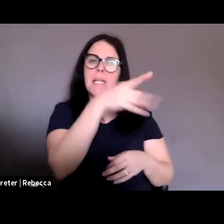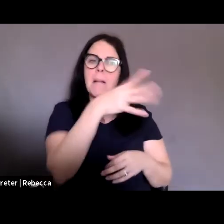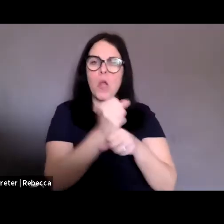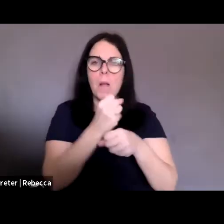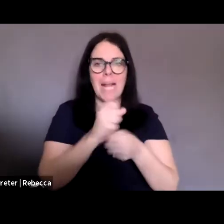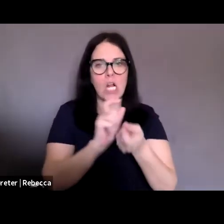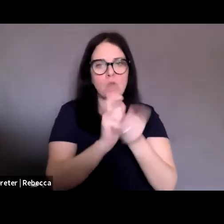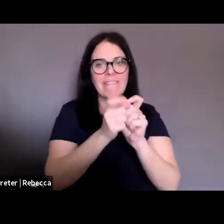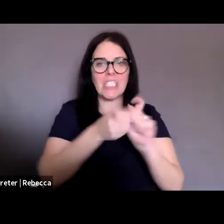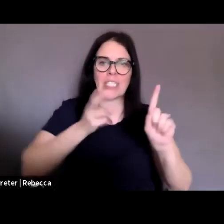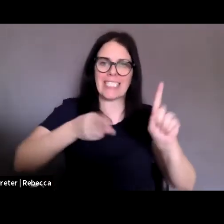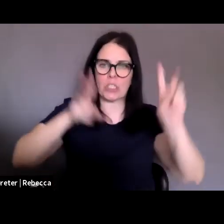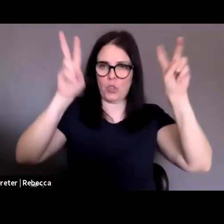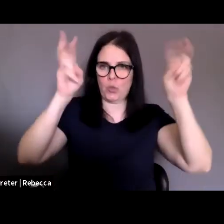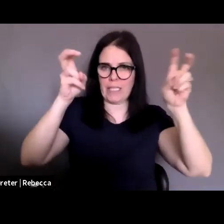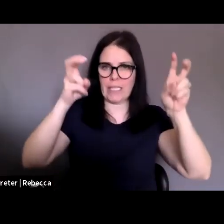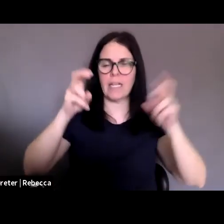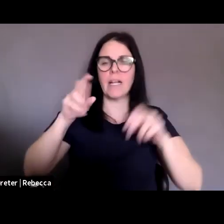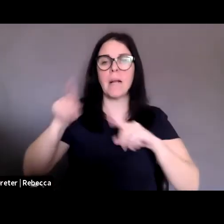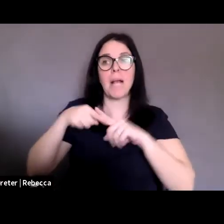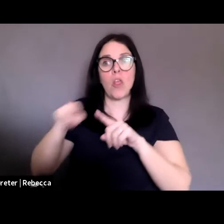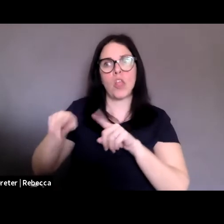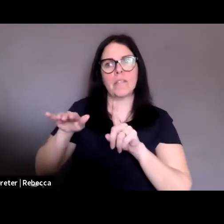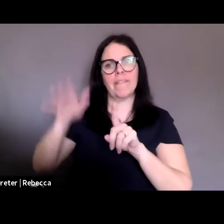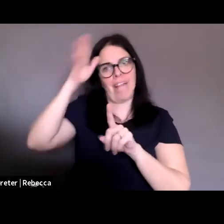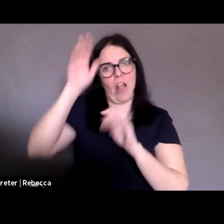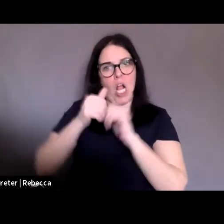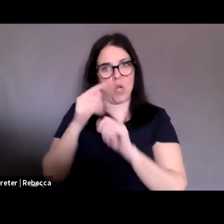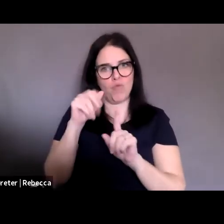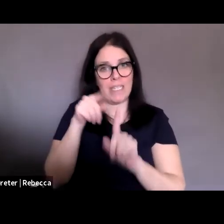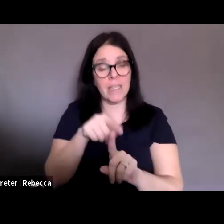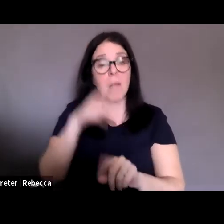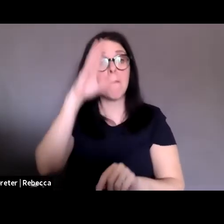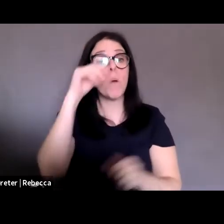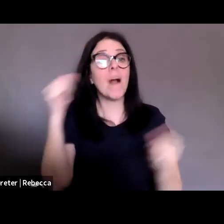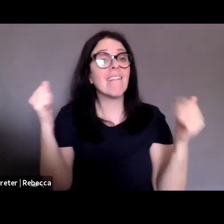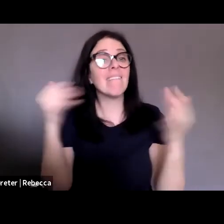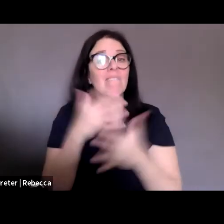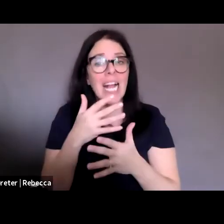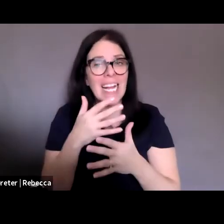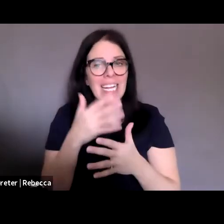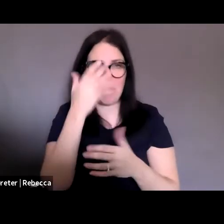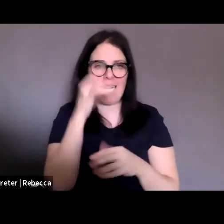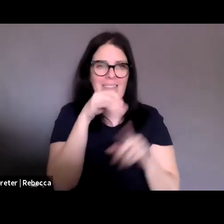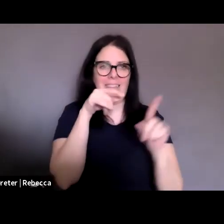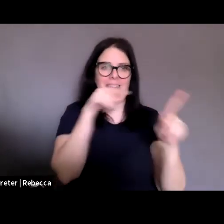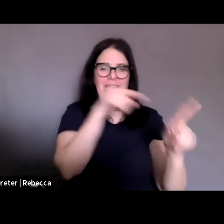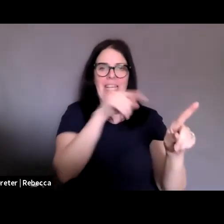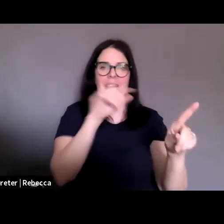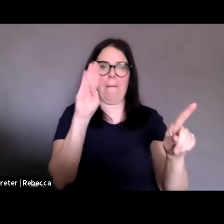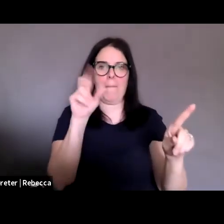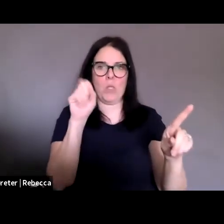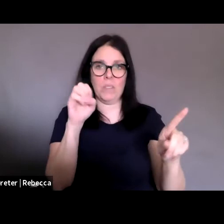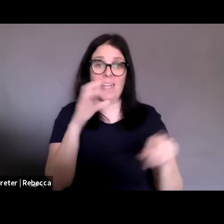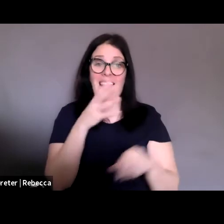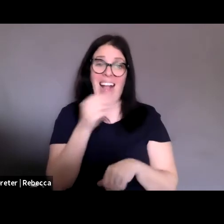the children, that the boy's fear is nothing more than collateral damage from the wife abuse, by the way, implicitly indicating that